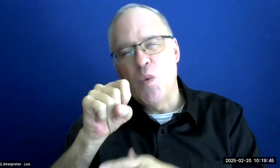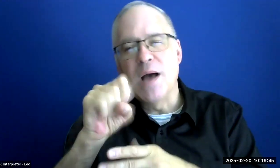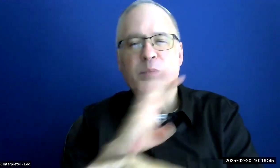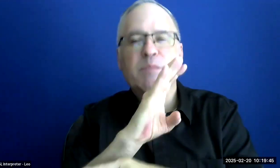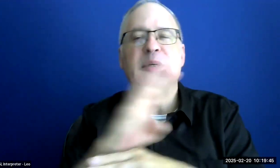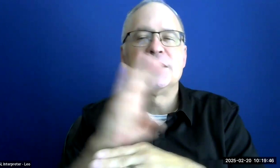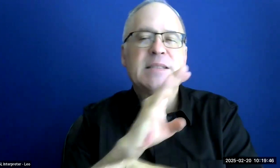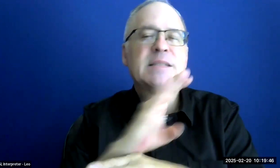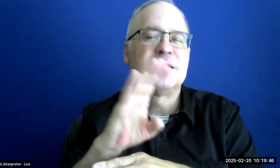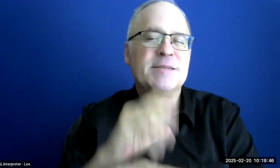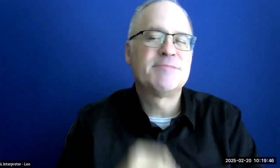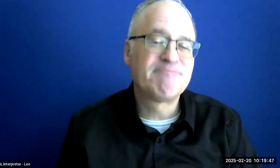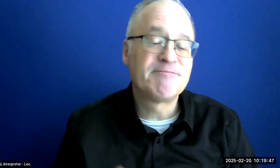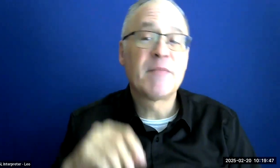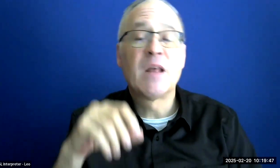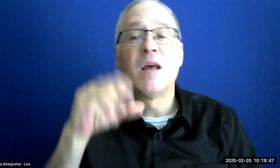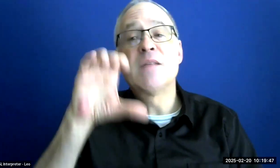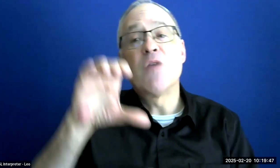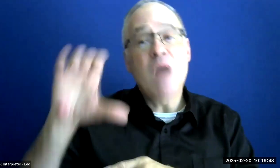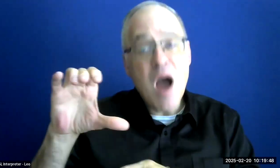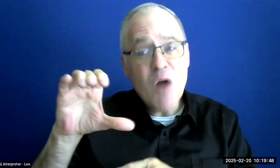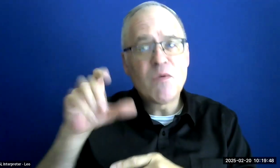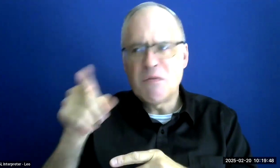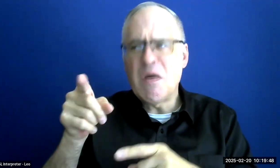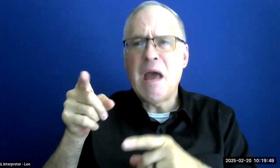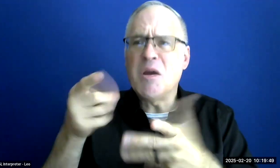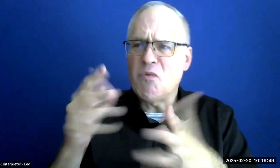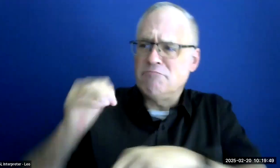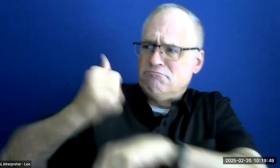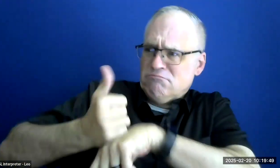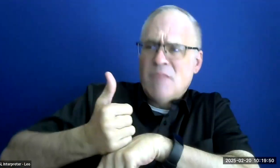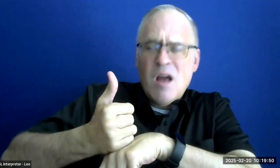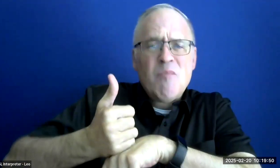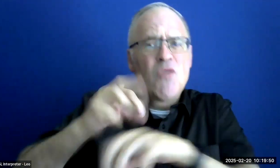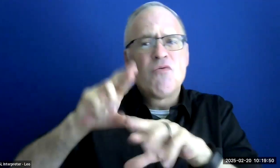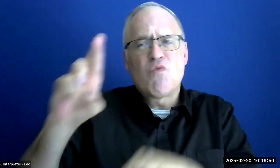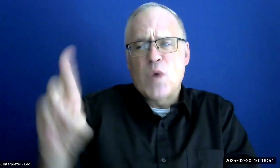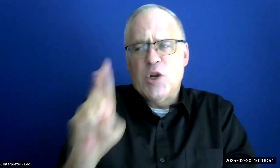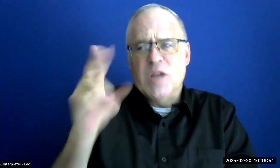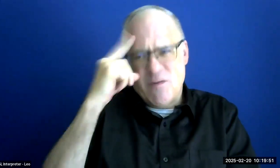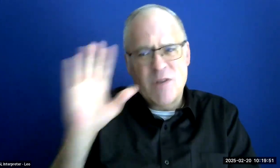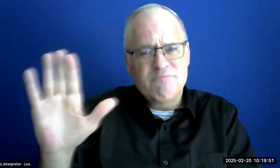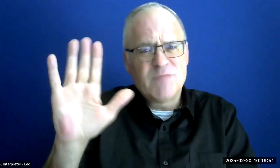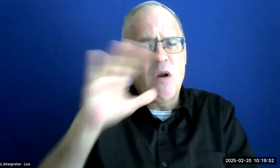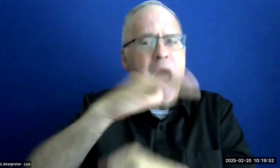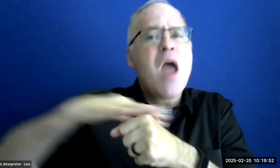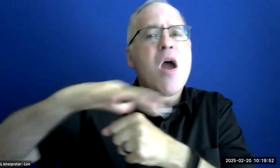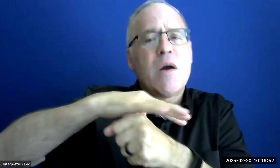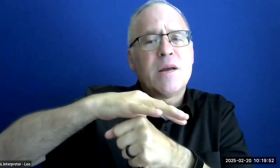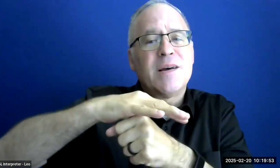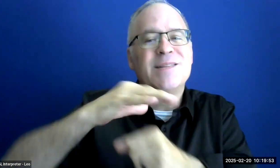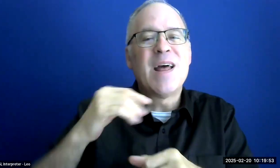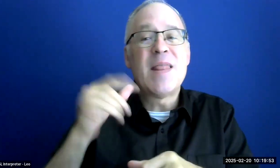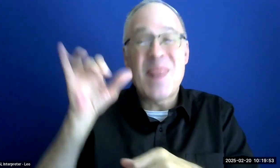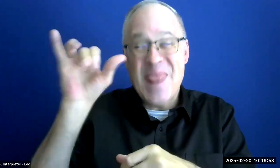Central conferences are an already existing form of regionalization. The worldwide regionalization legislation would standardize